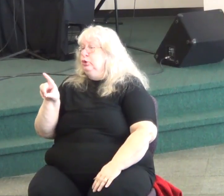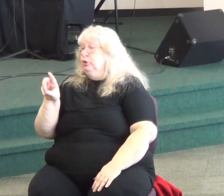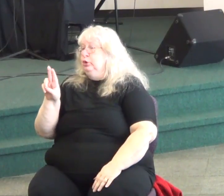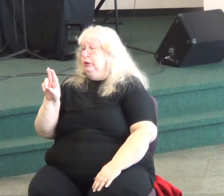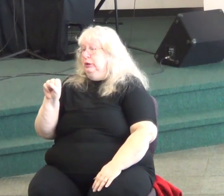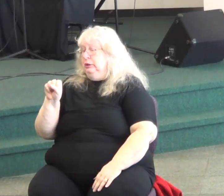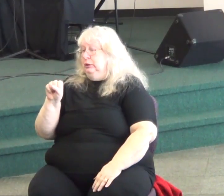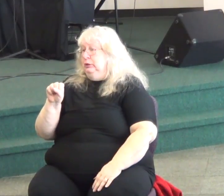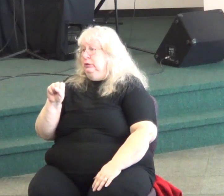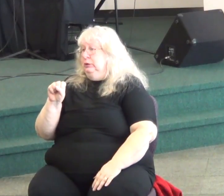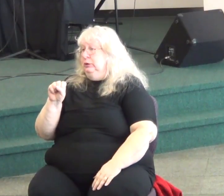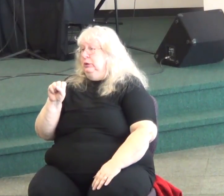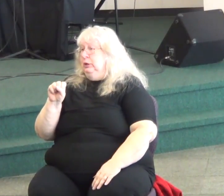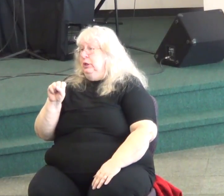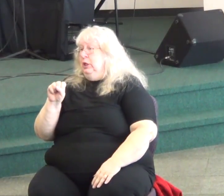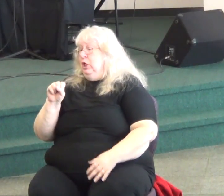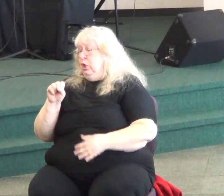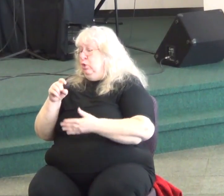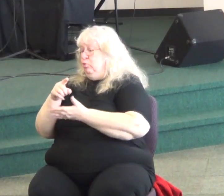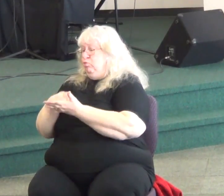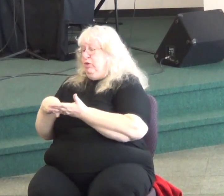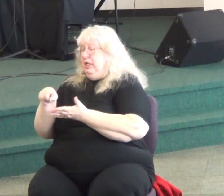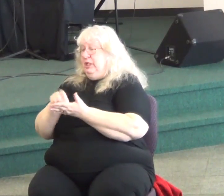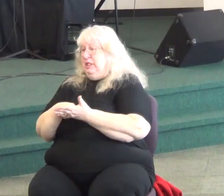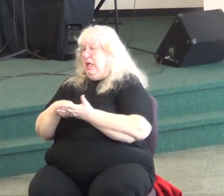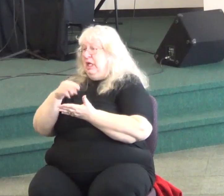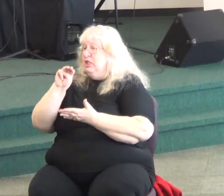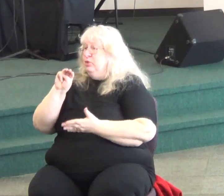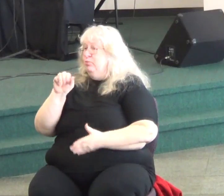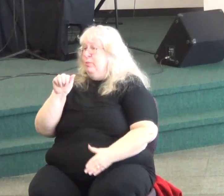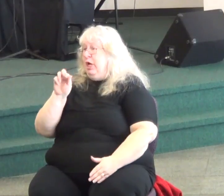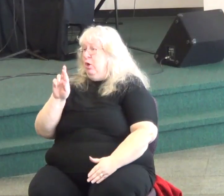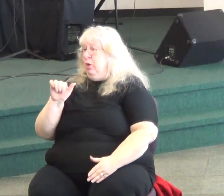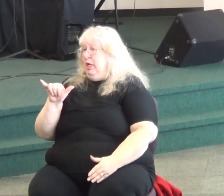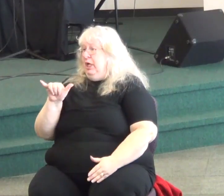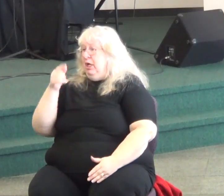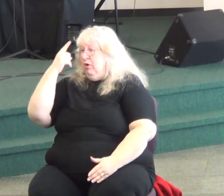on his feet. And he says, you don't know what you're talking about.